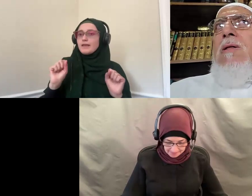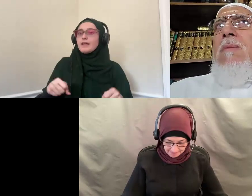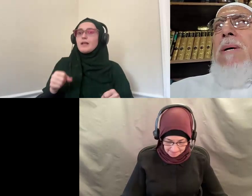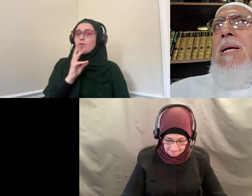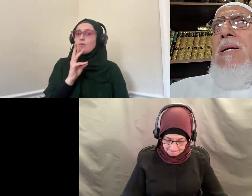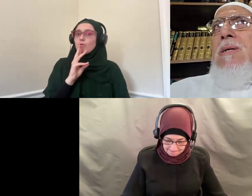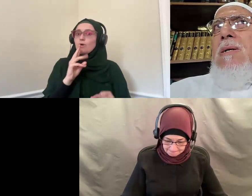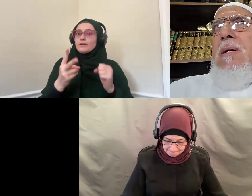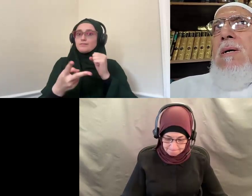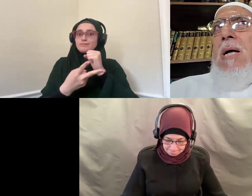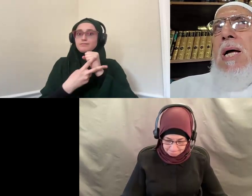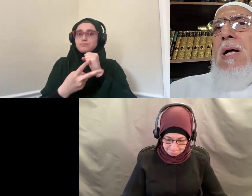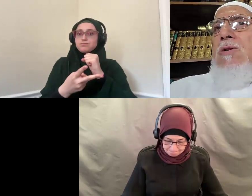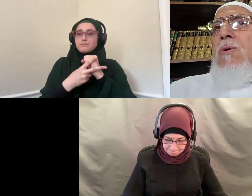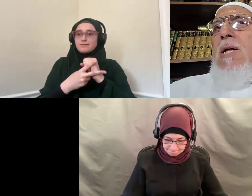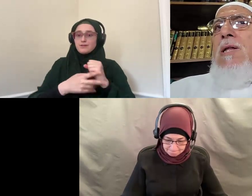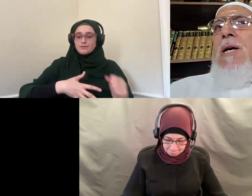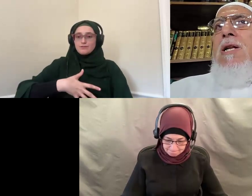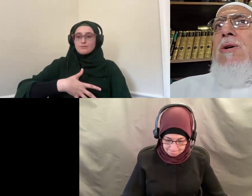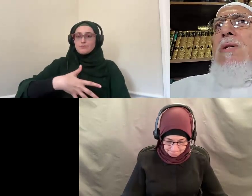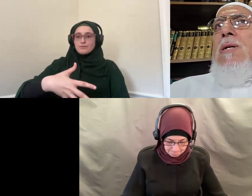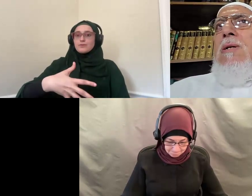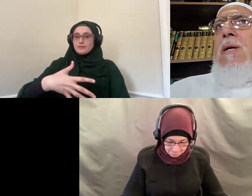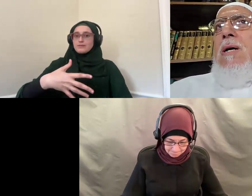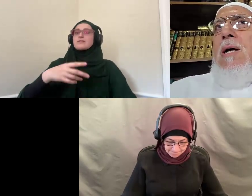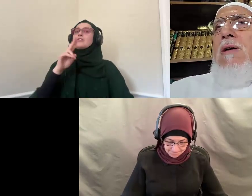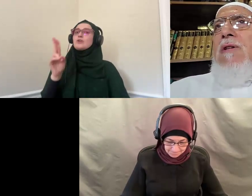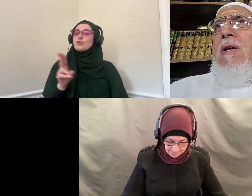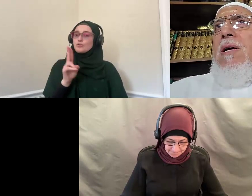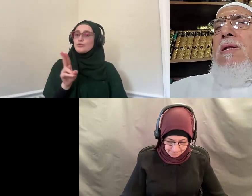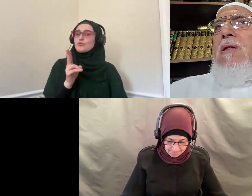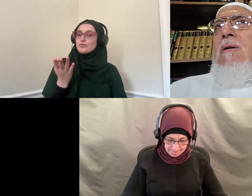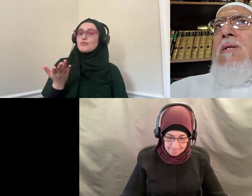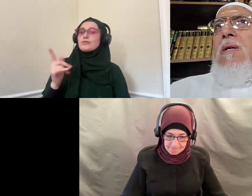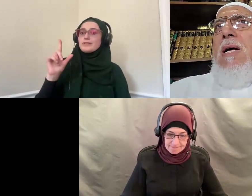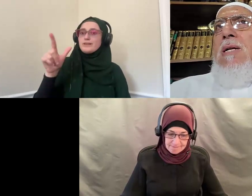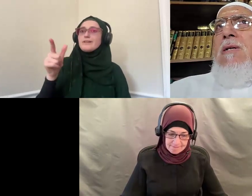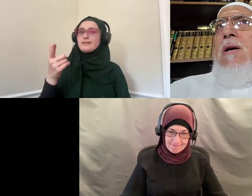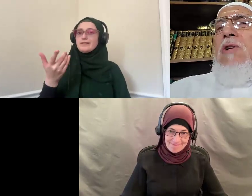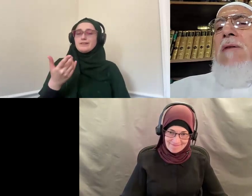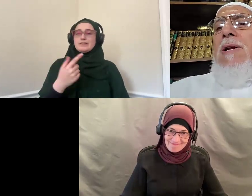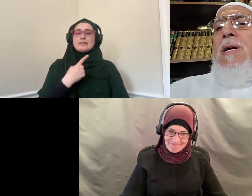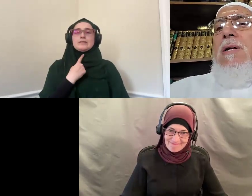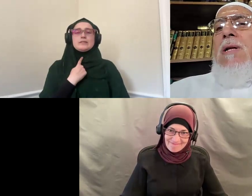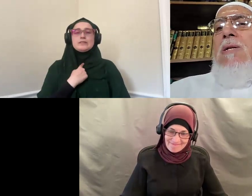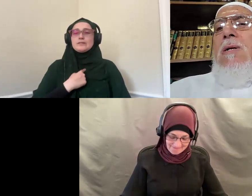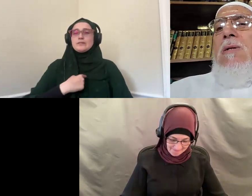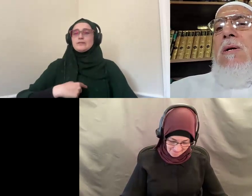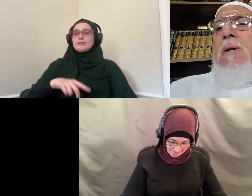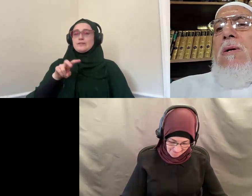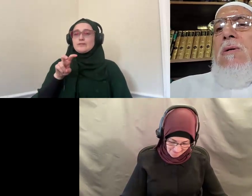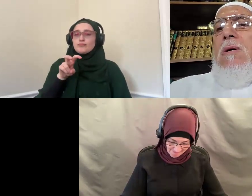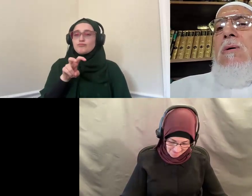water in their bellies so that they can use it if they get thirst as they are traveling in the